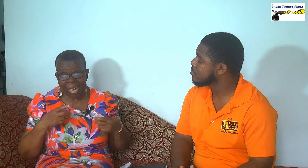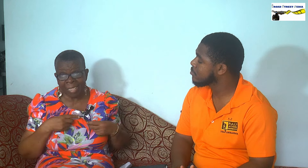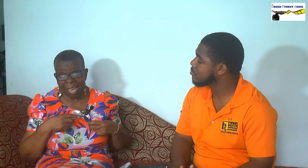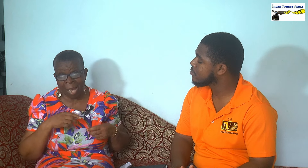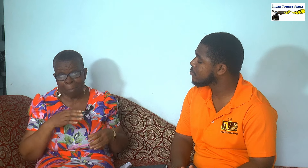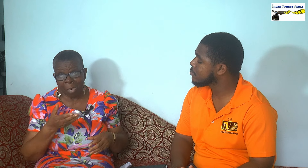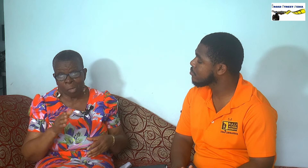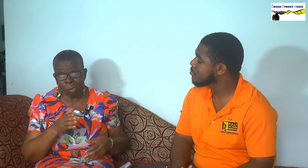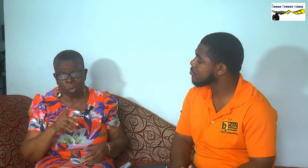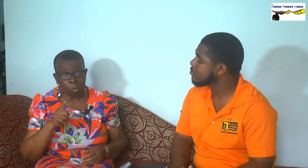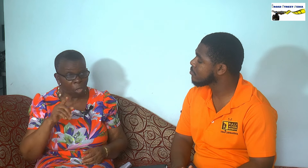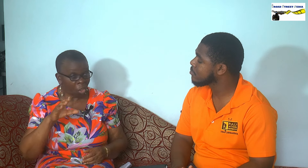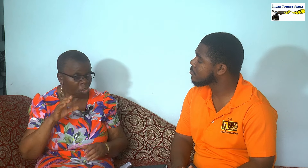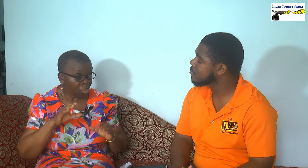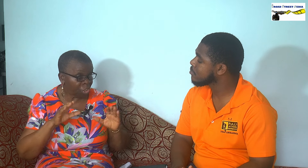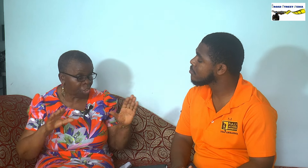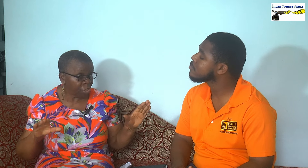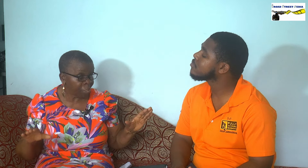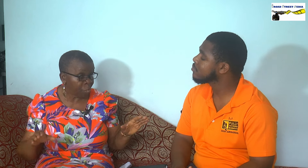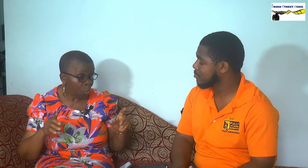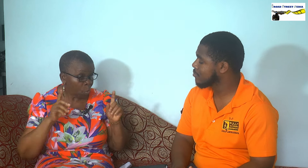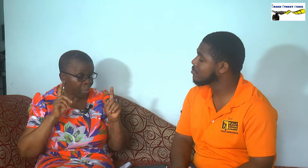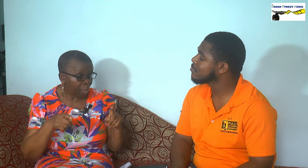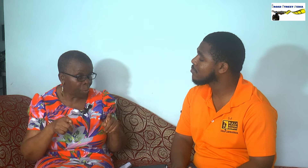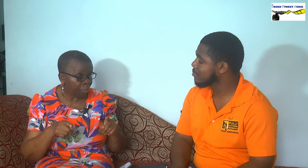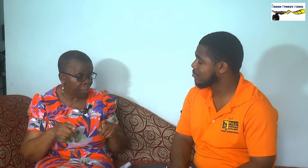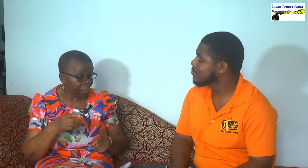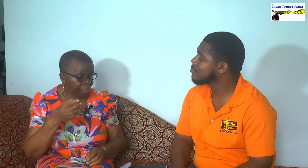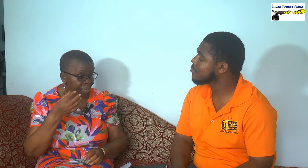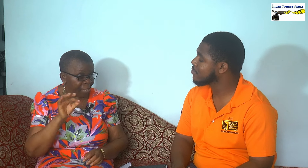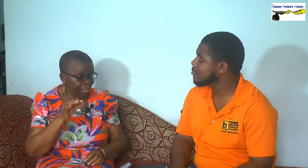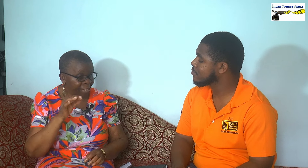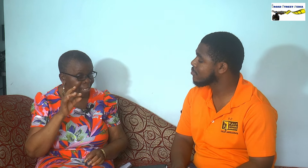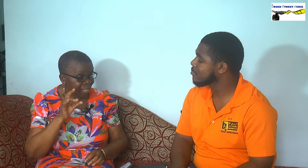had about 100 children when I went there in